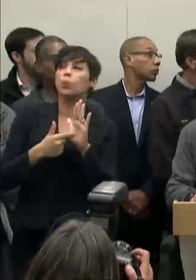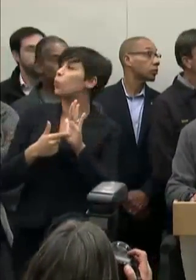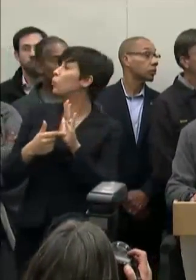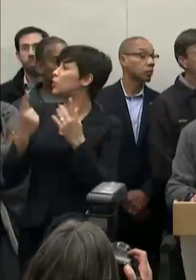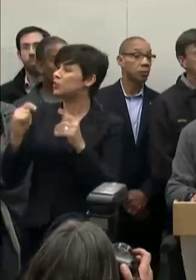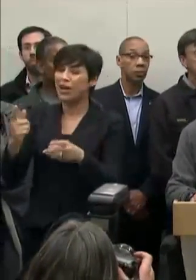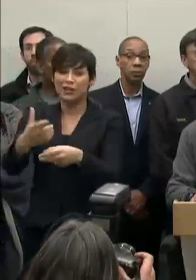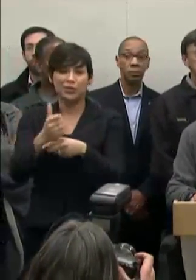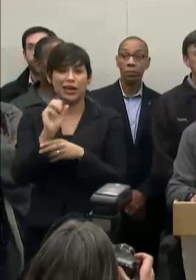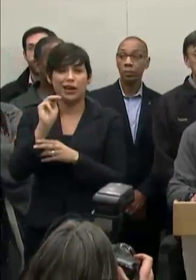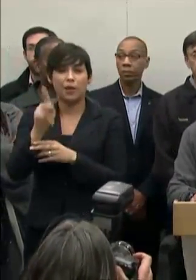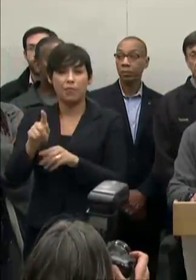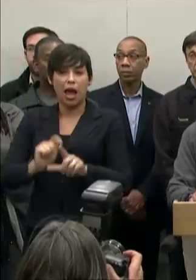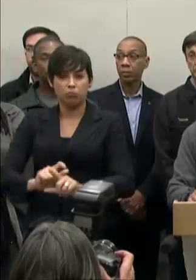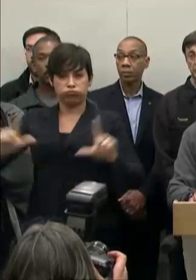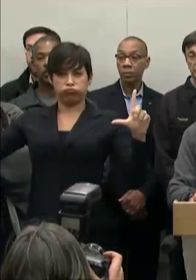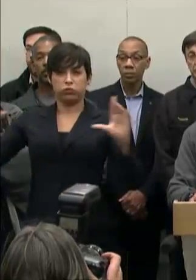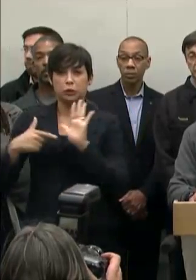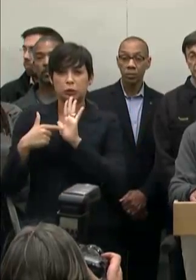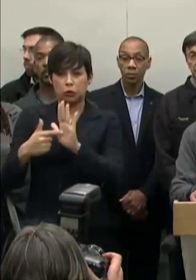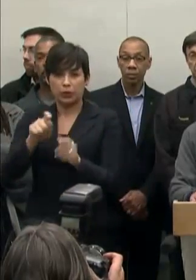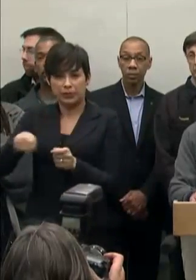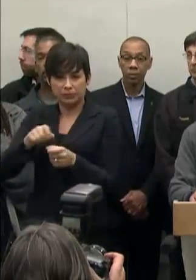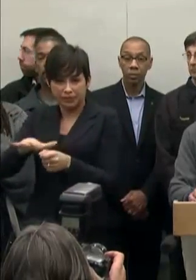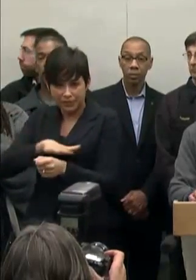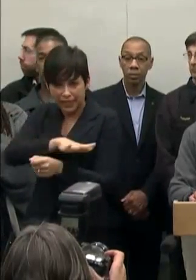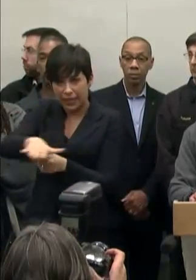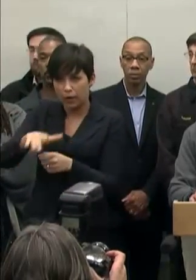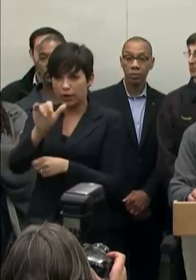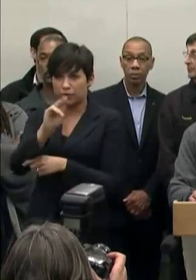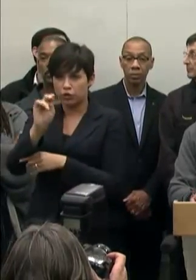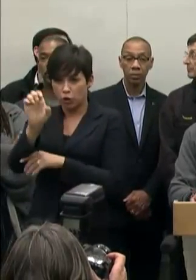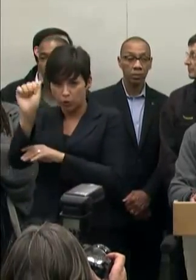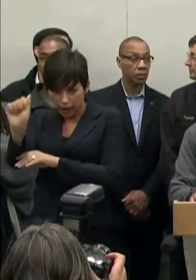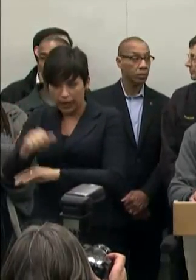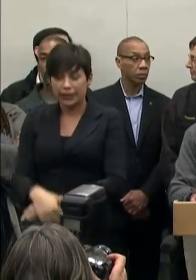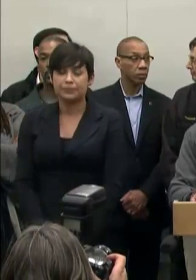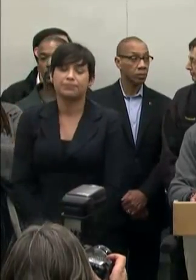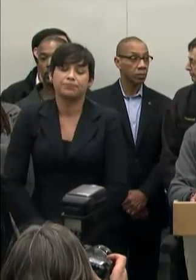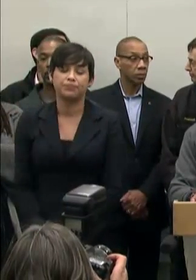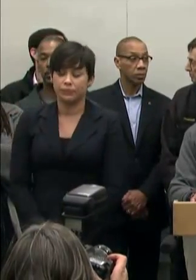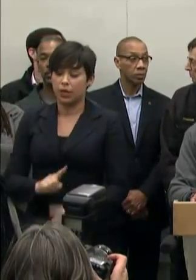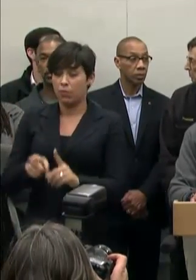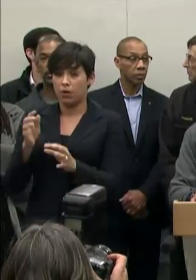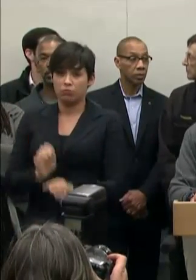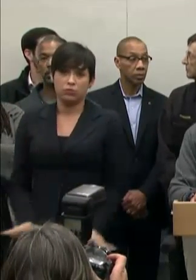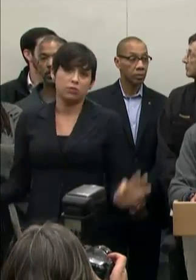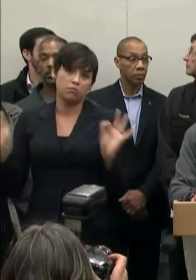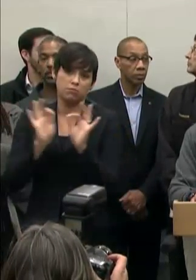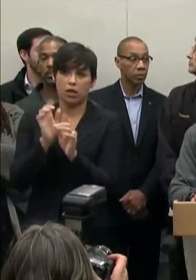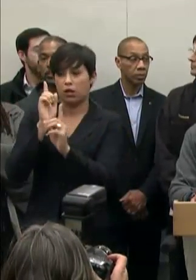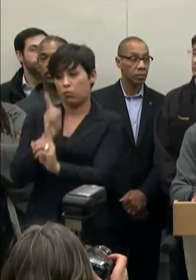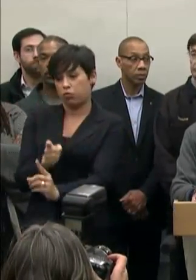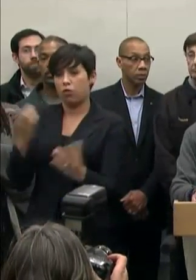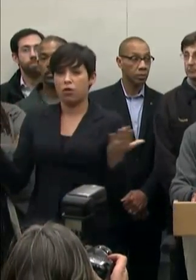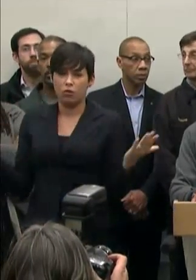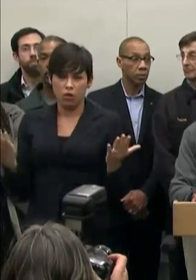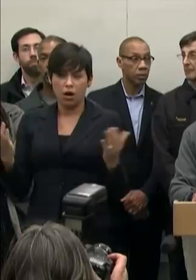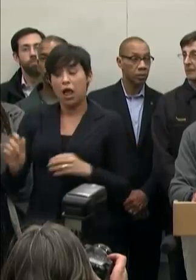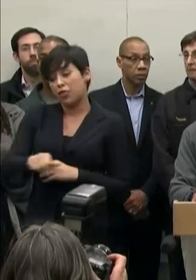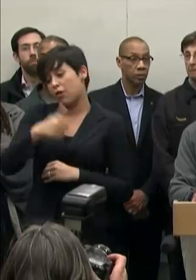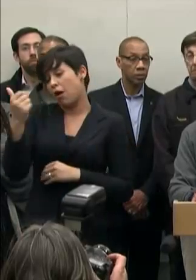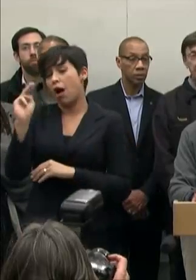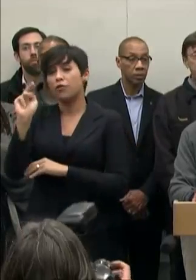get, which will show you the areas of Zone A, but the bottom line is the other